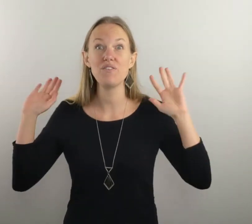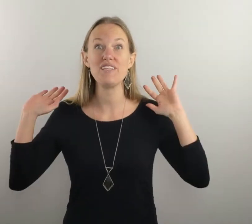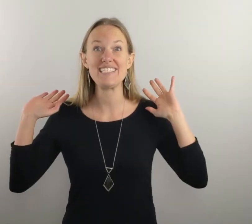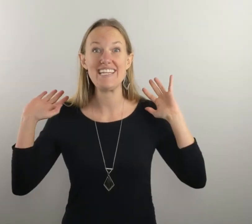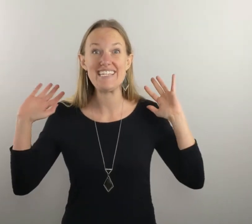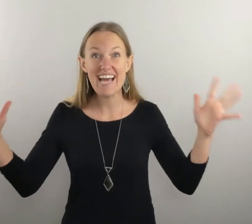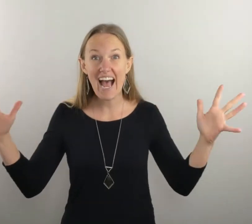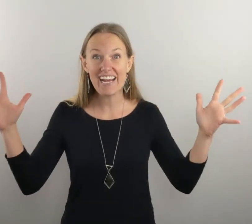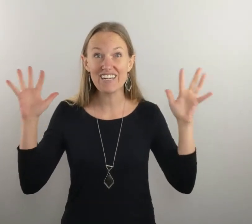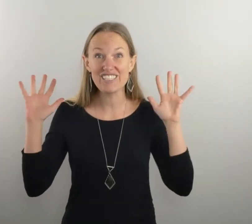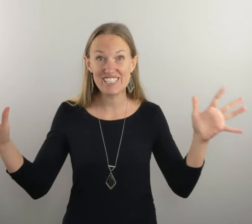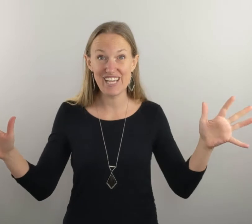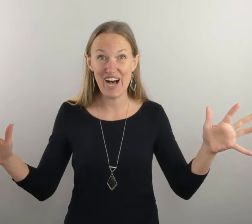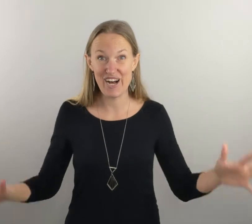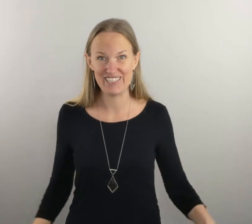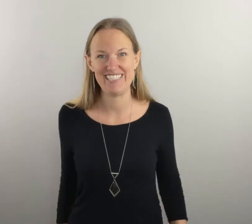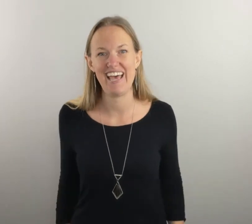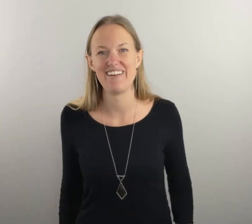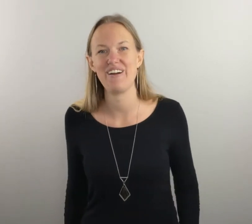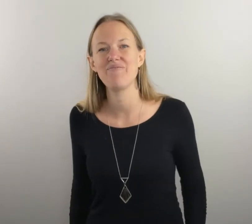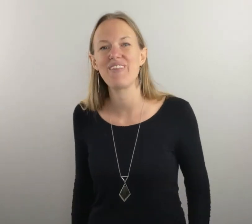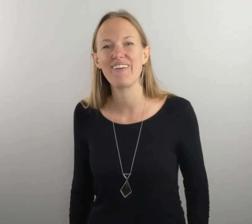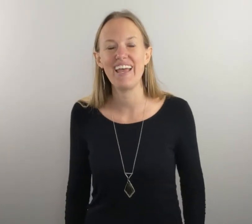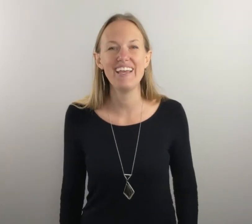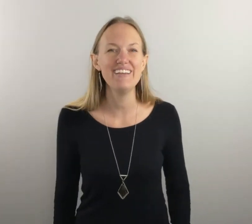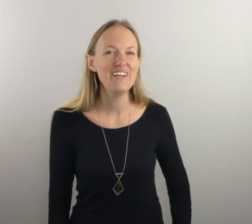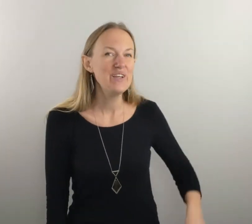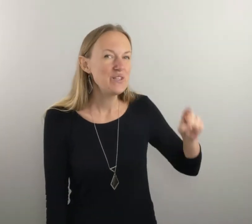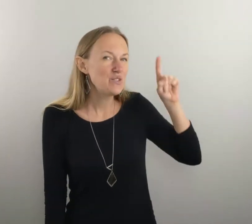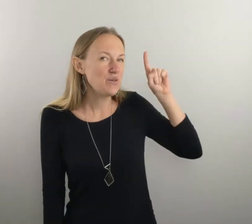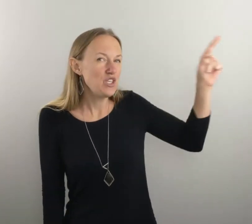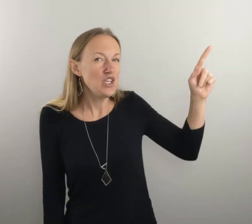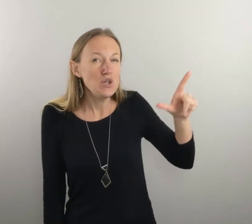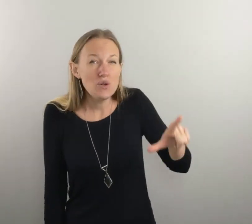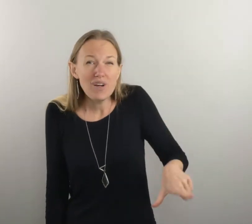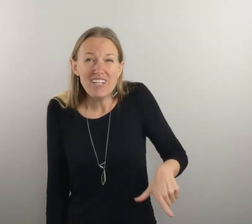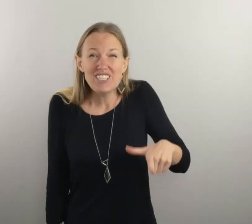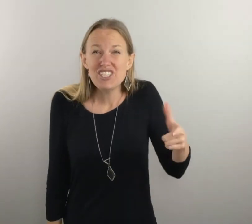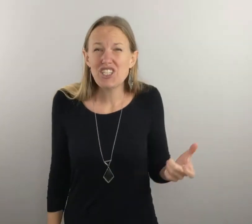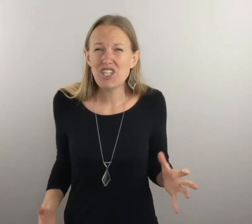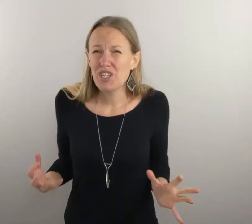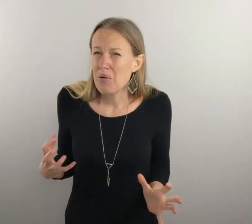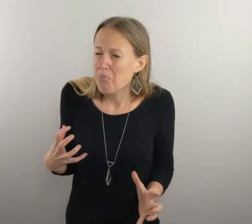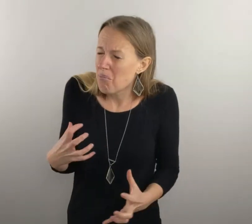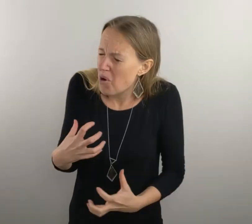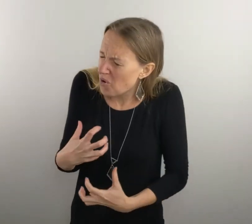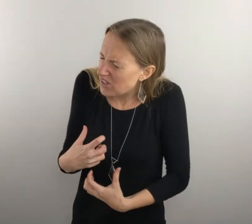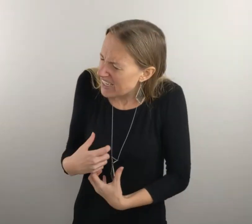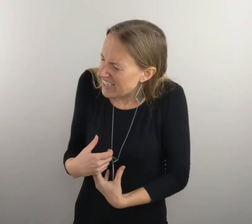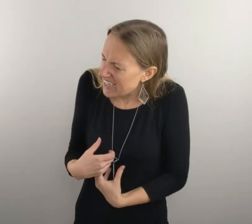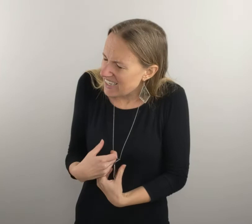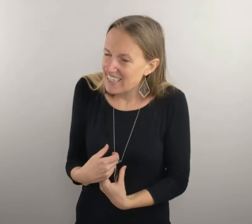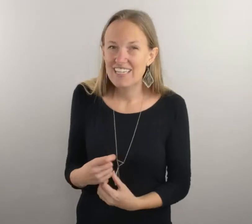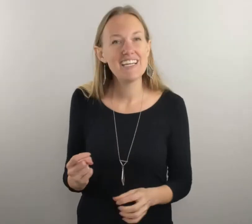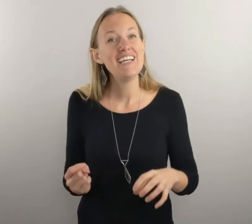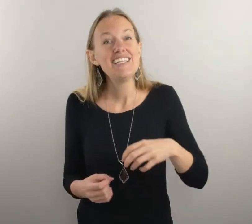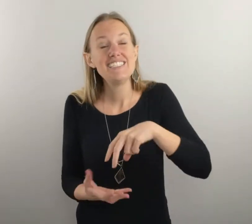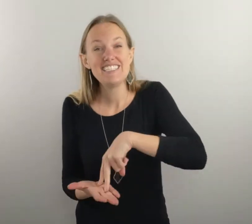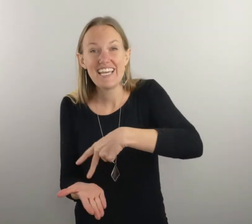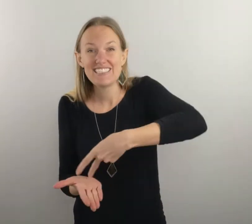this entire song together. Okay, so you turn mourning to